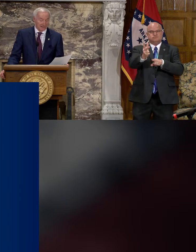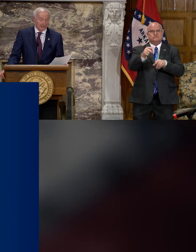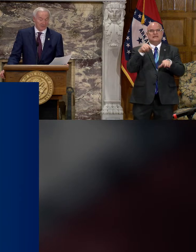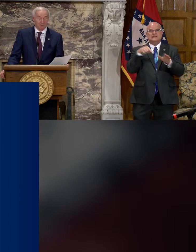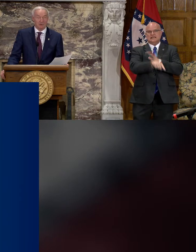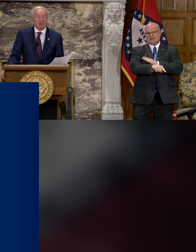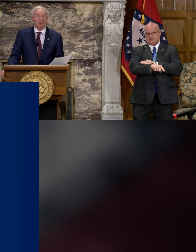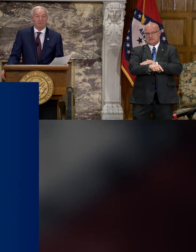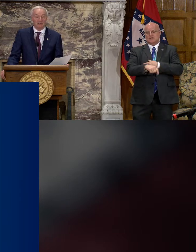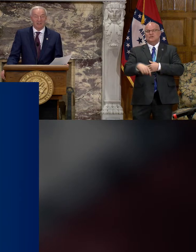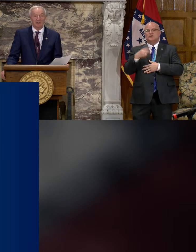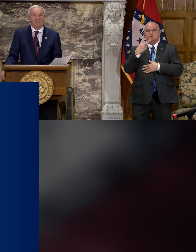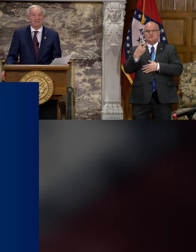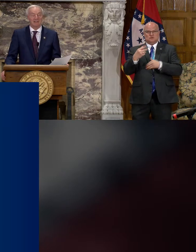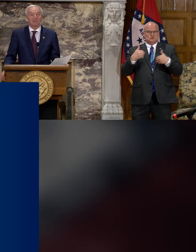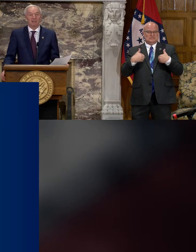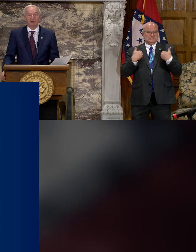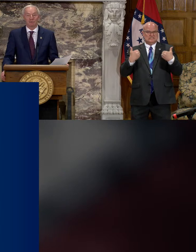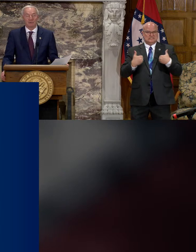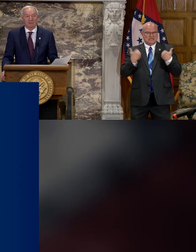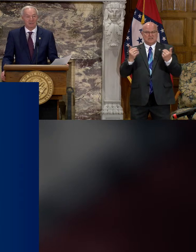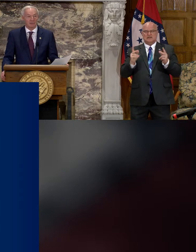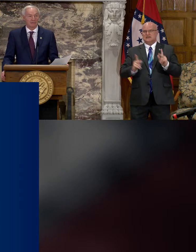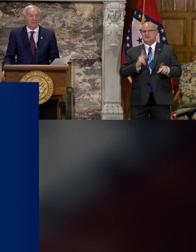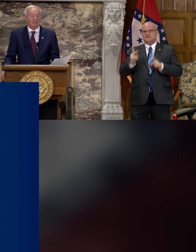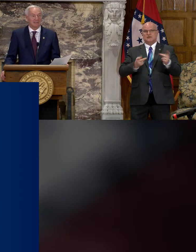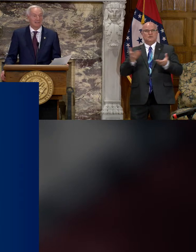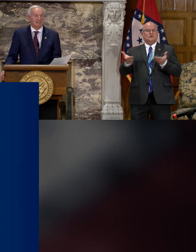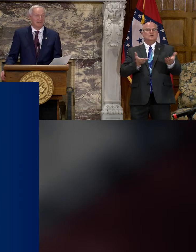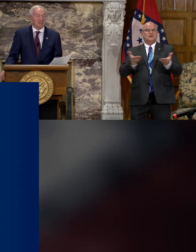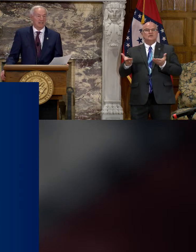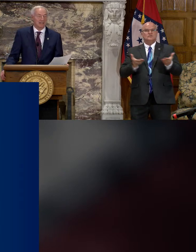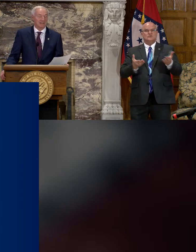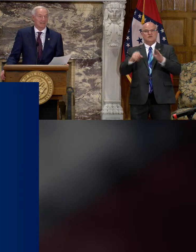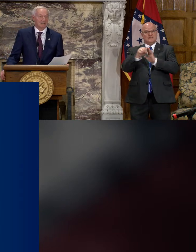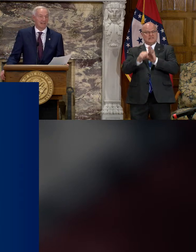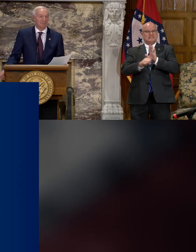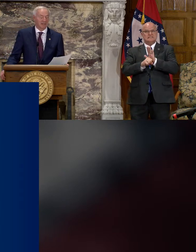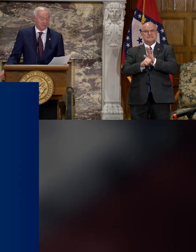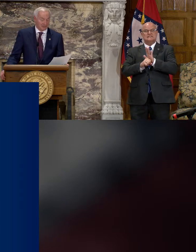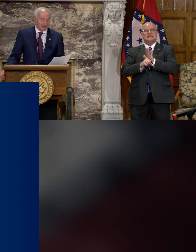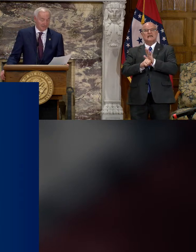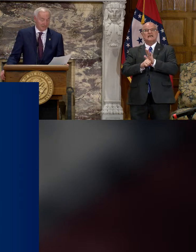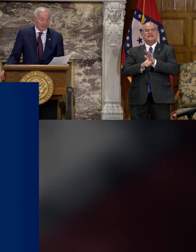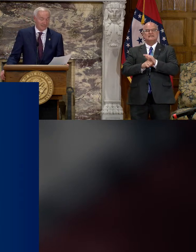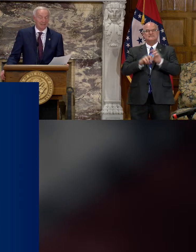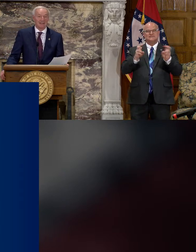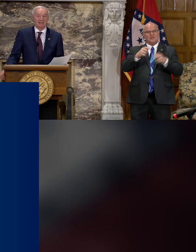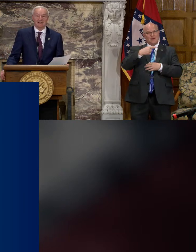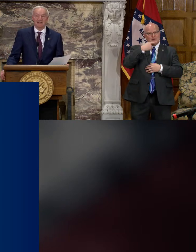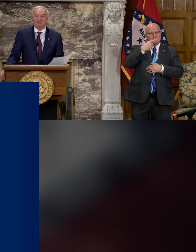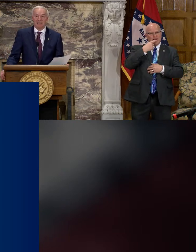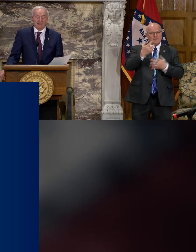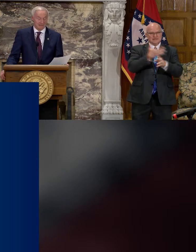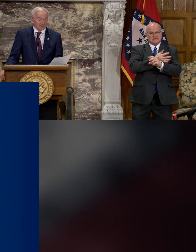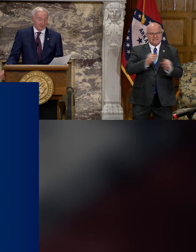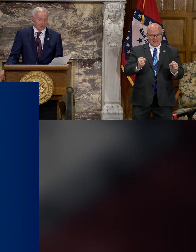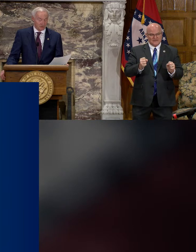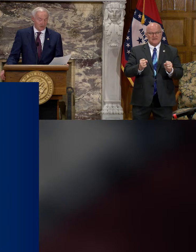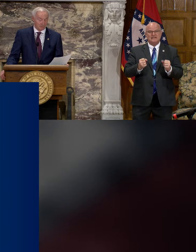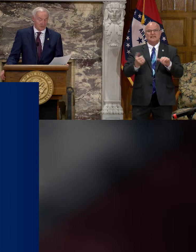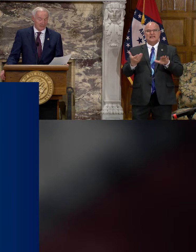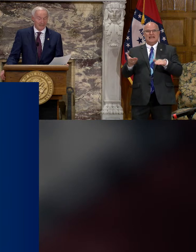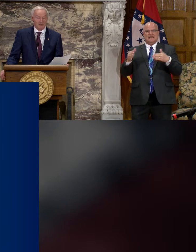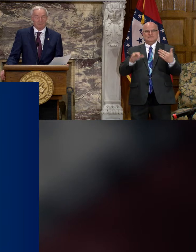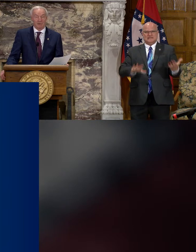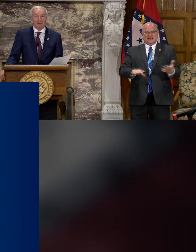killed. So 2 young individuals serving the state and public safety have died under